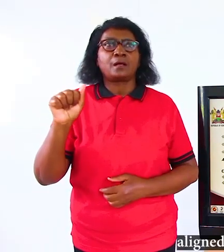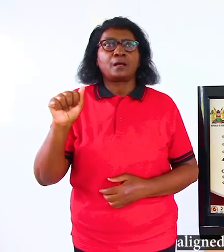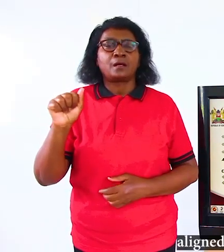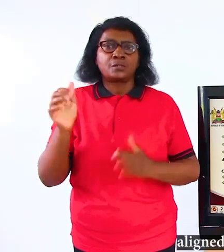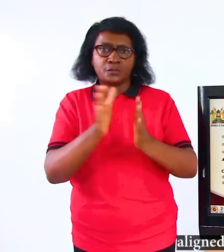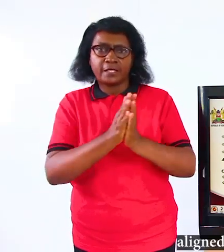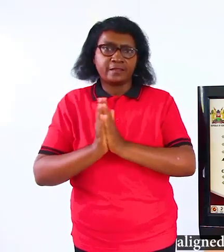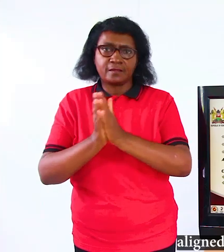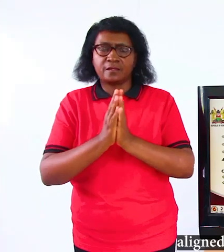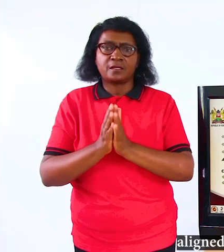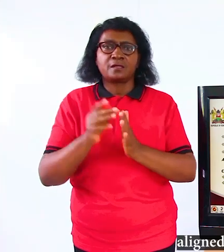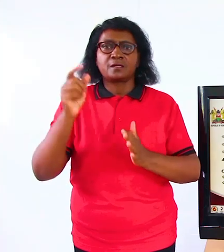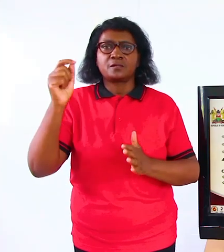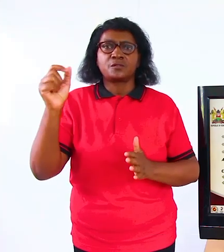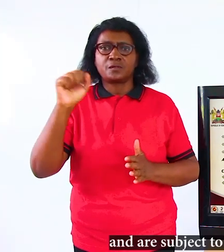aligned with TSA and